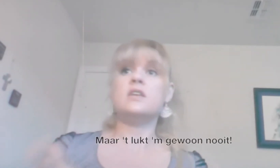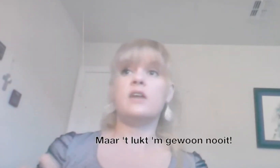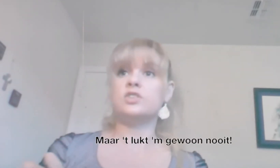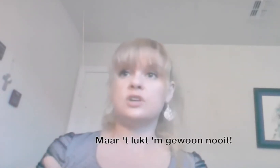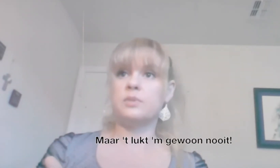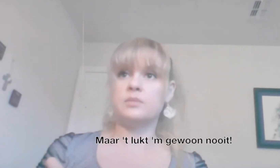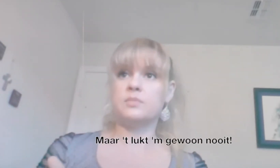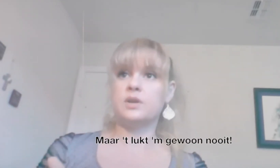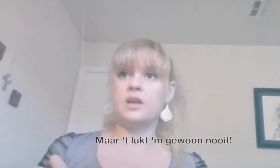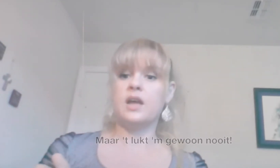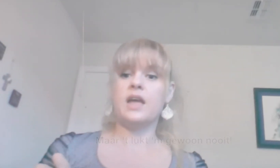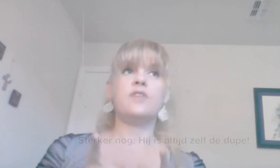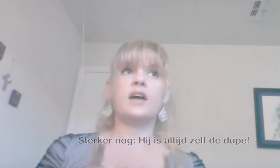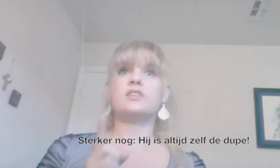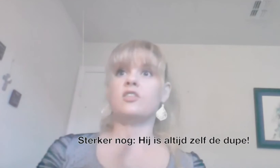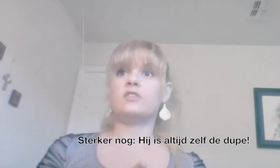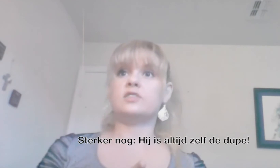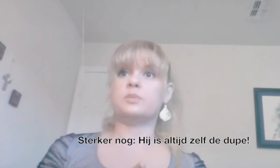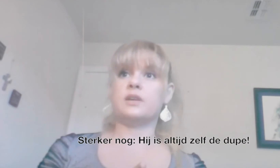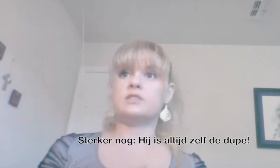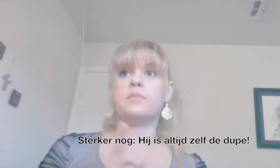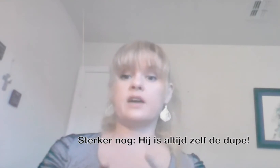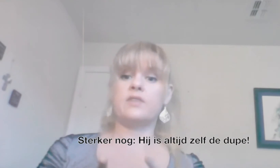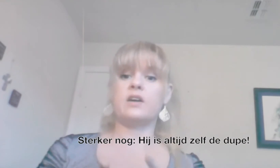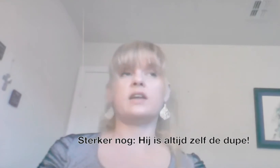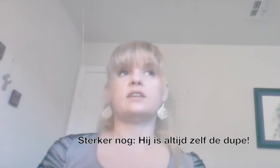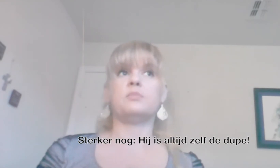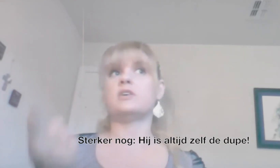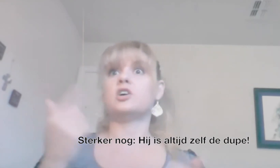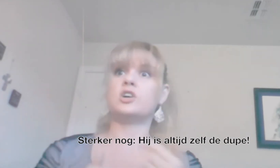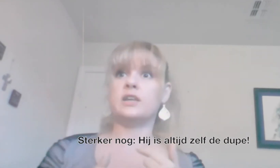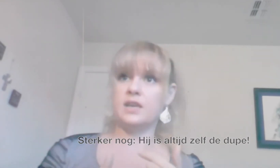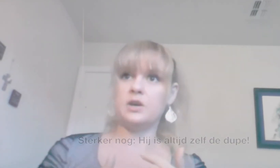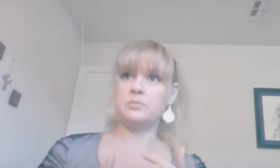can never stop him. In fact, a lot of his plans backfire and end up hurting him.